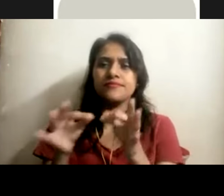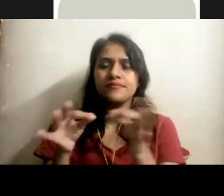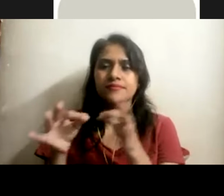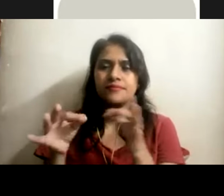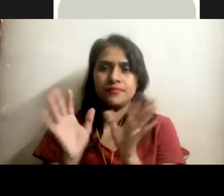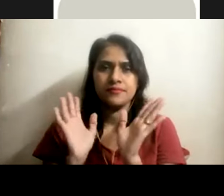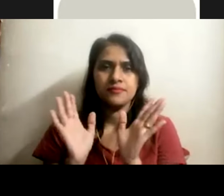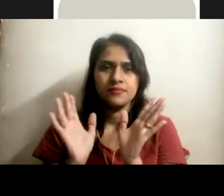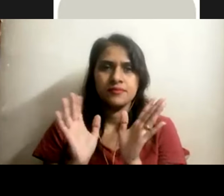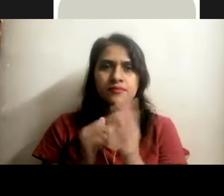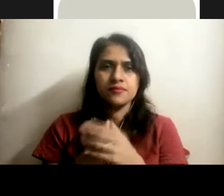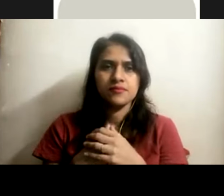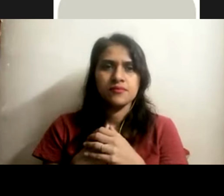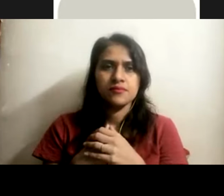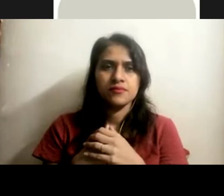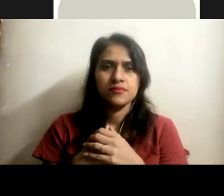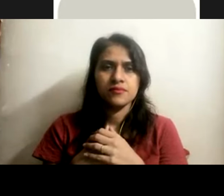example, if I am studying,